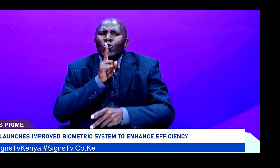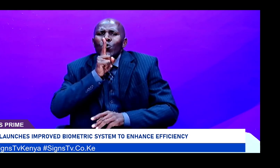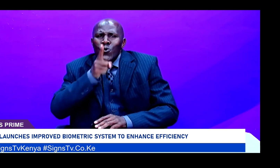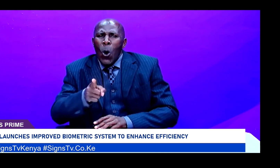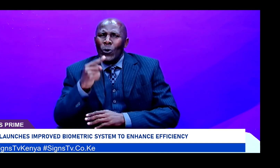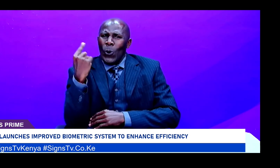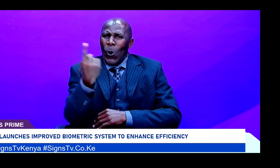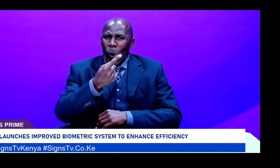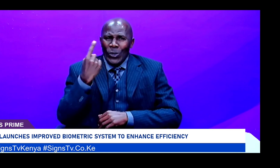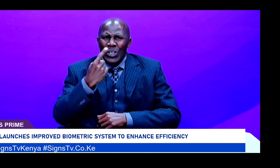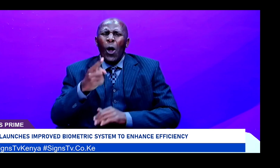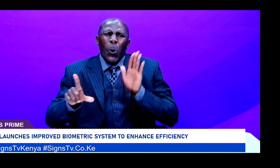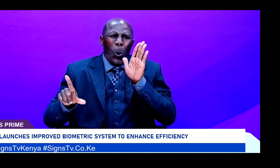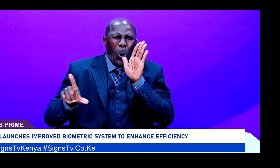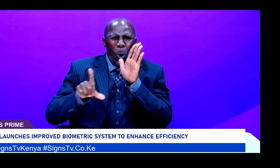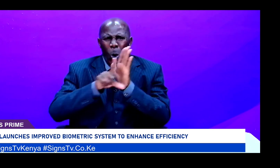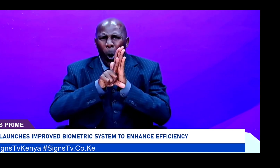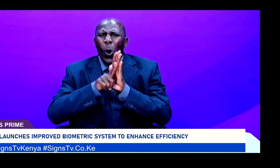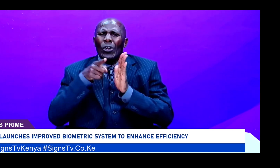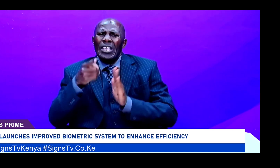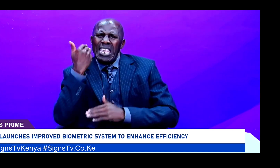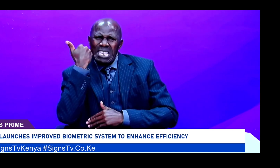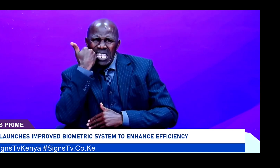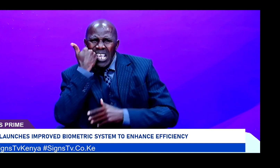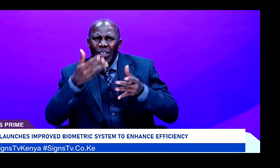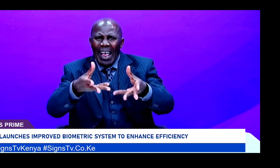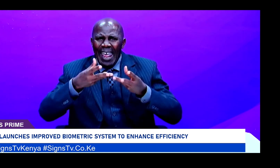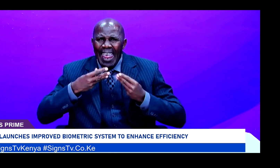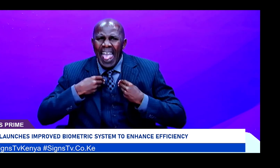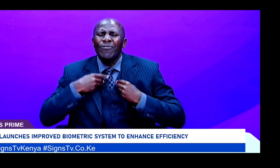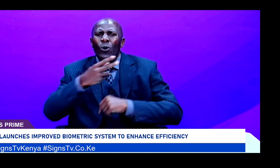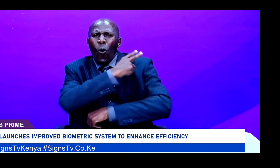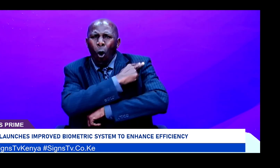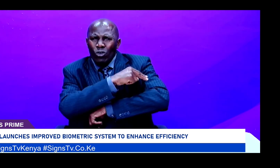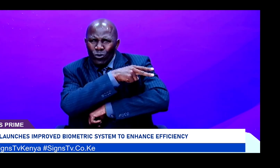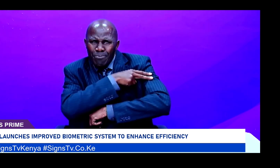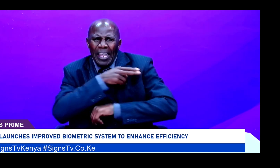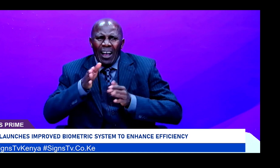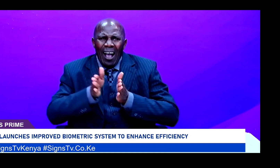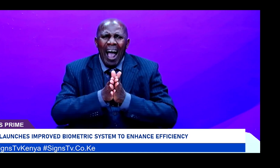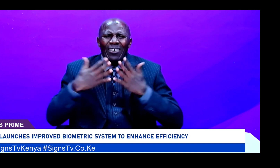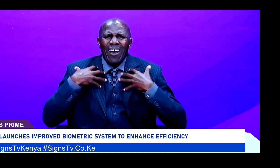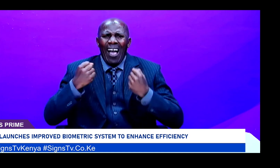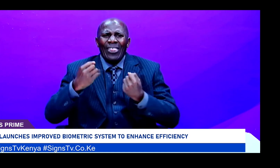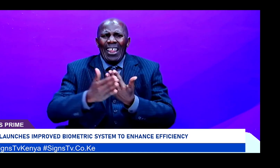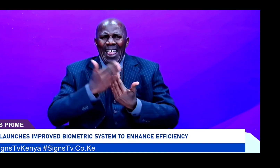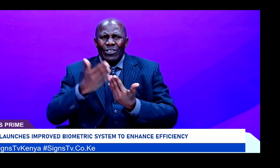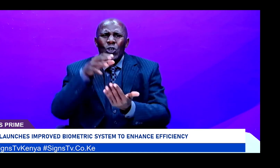claim process, ensuring that only legitimate patients have treatment and that healthcare facilities